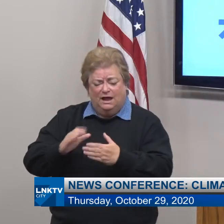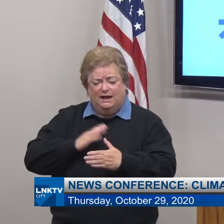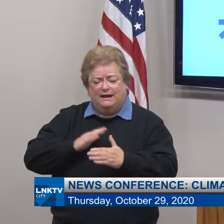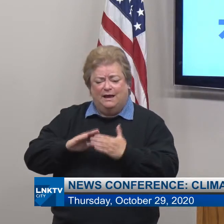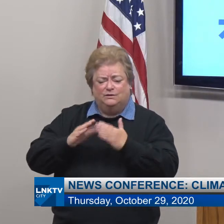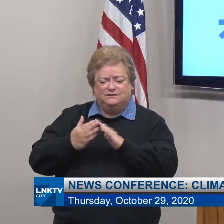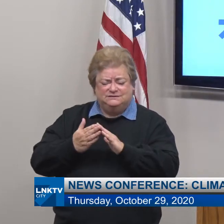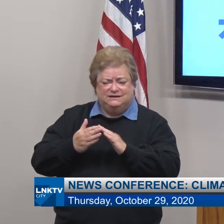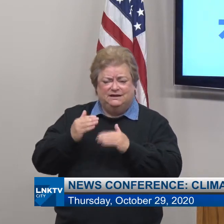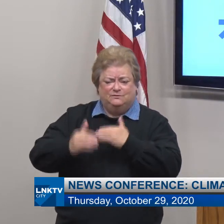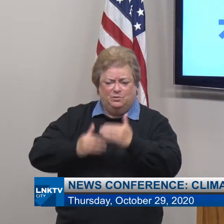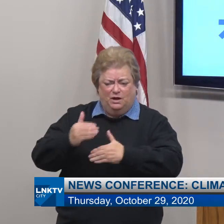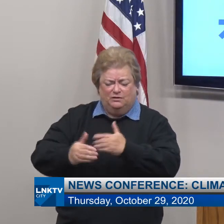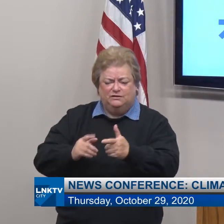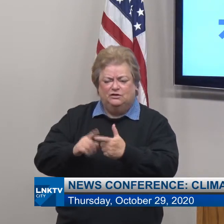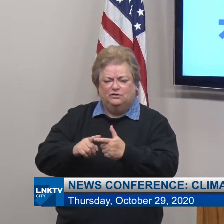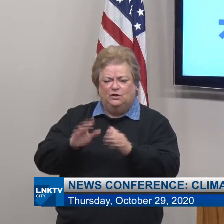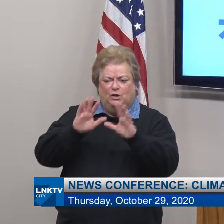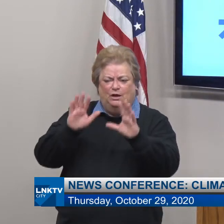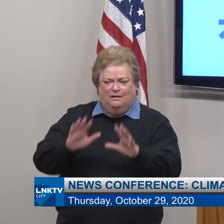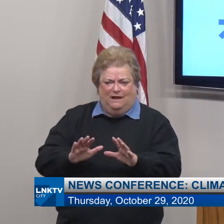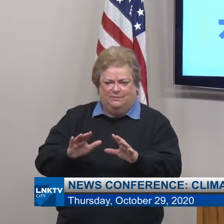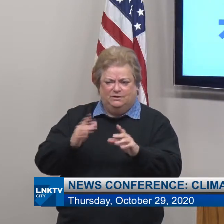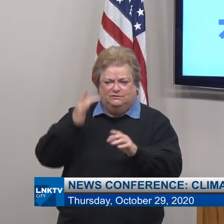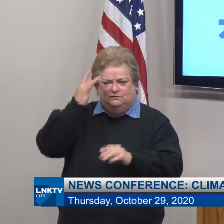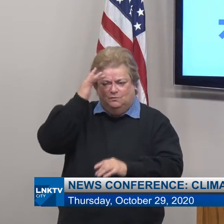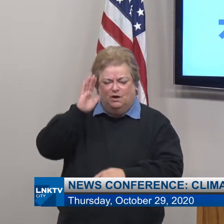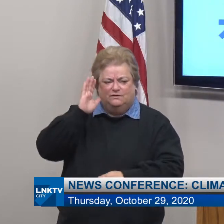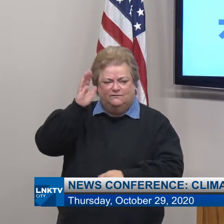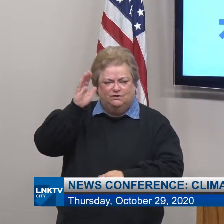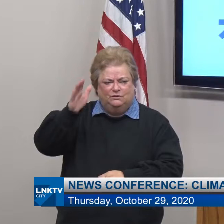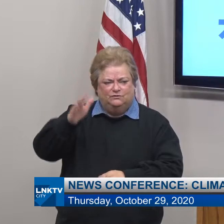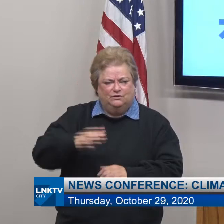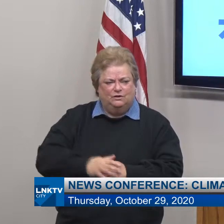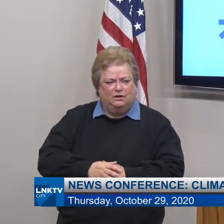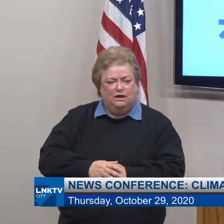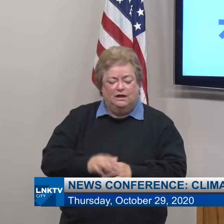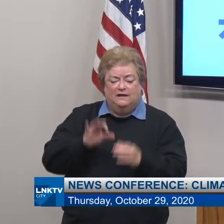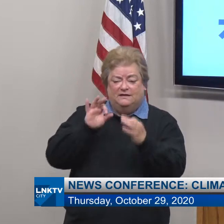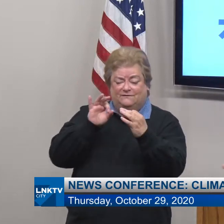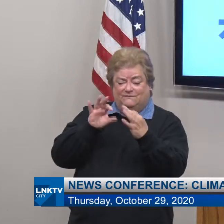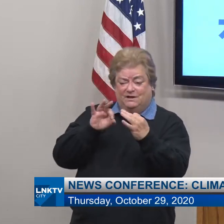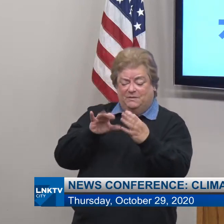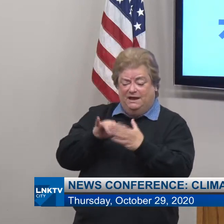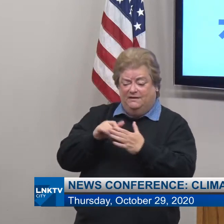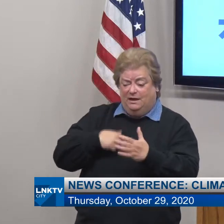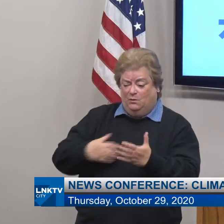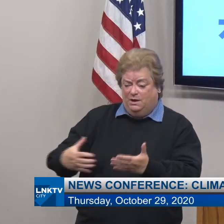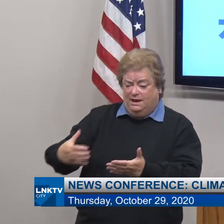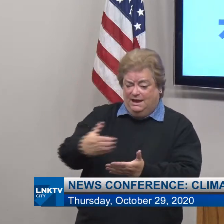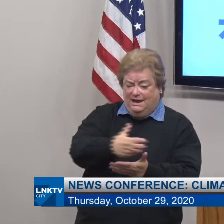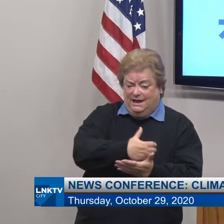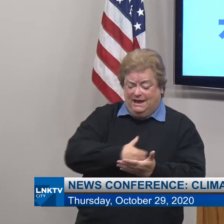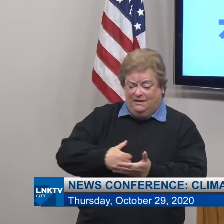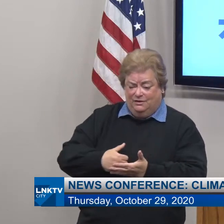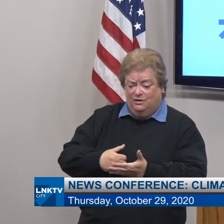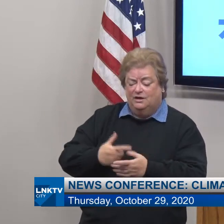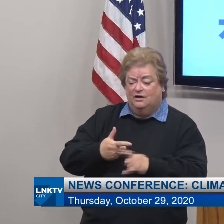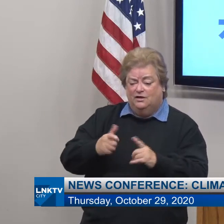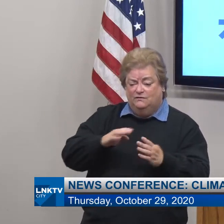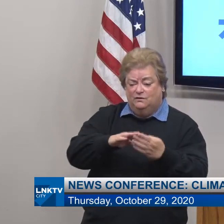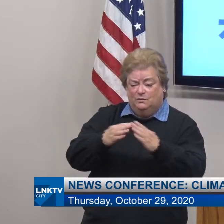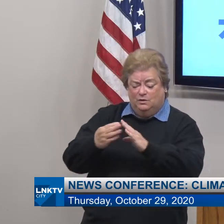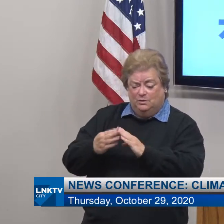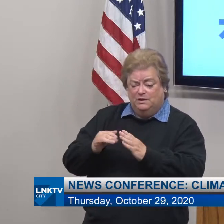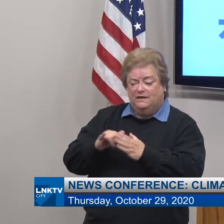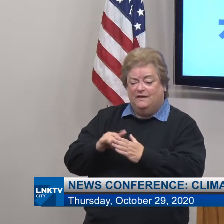progress towards a climate-smart future. Feedback gained from engaging across sectors and with community members over